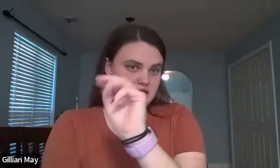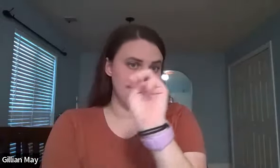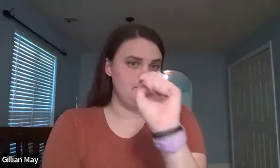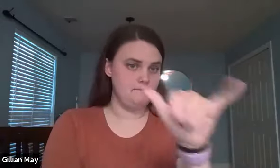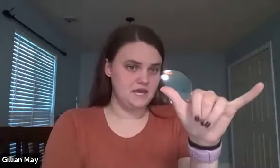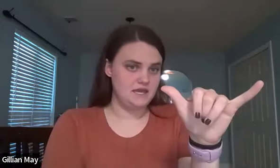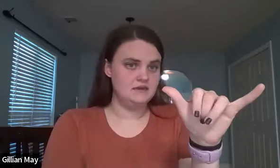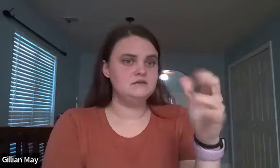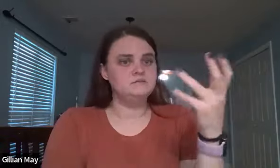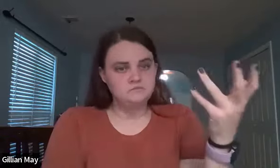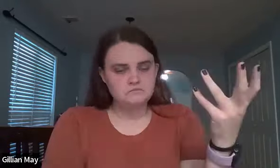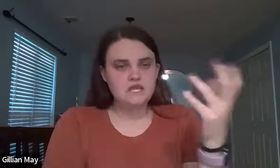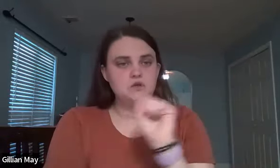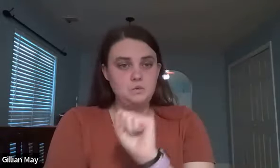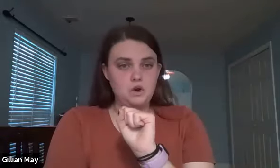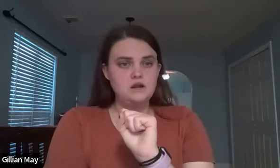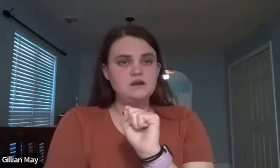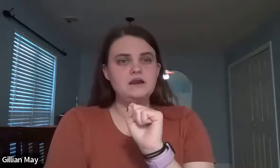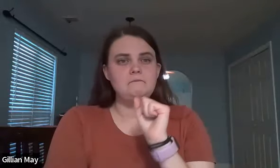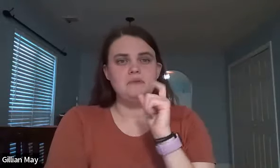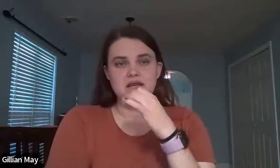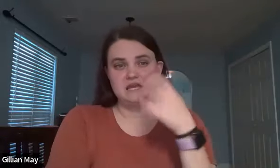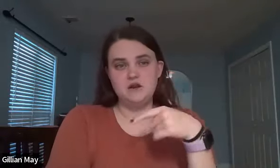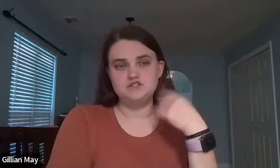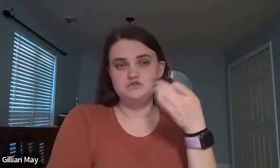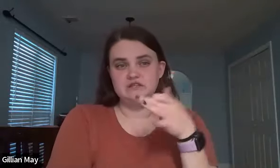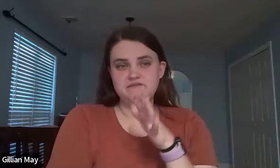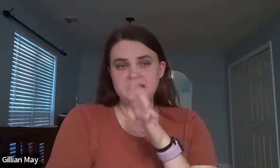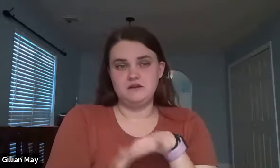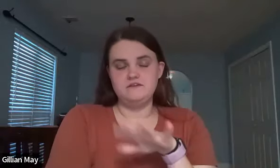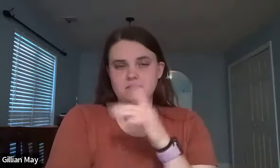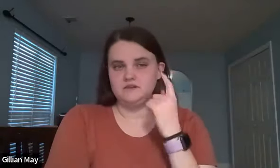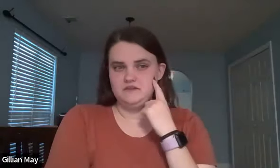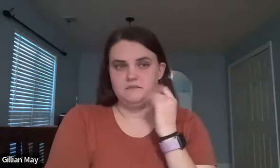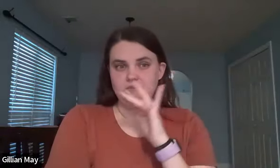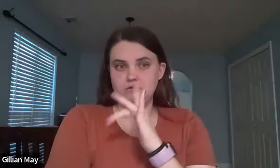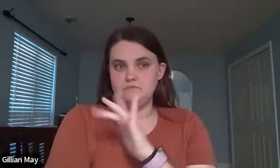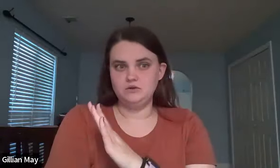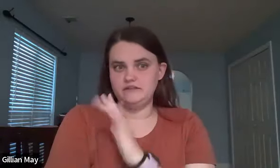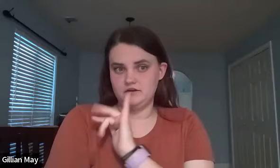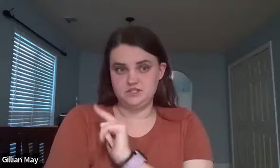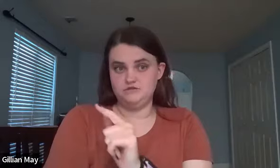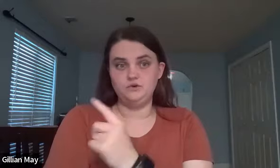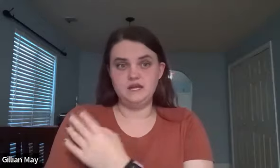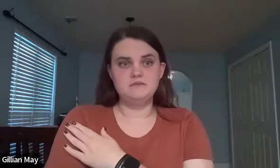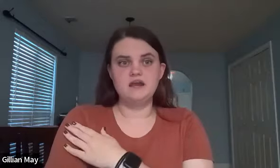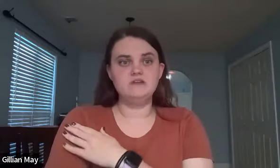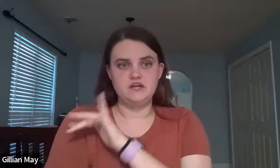Gillian May, it can work, but it can also leave an area for them to think that might be your middle, like that's your full name, kind of like that